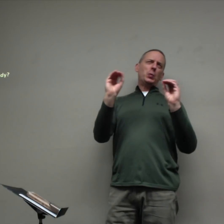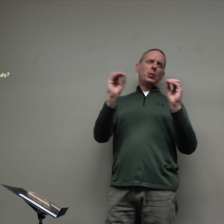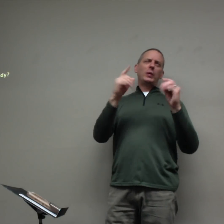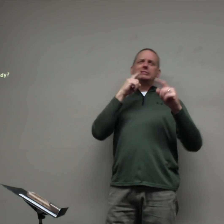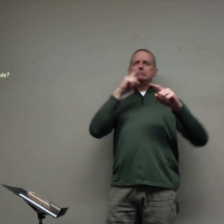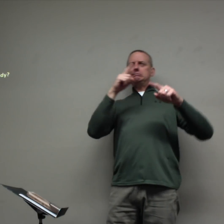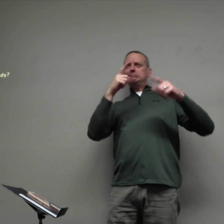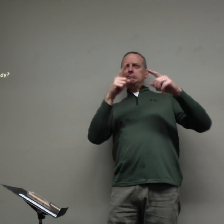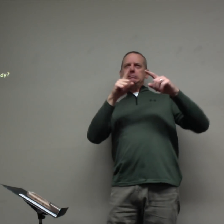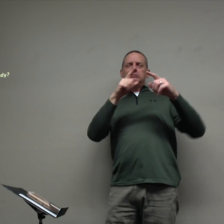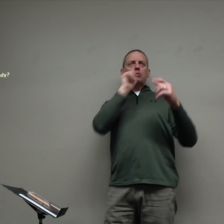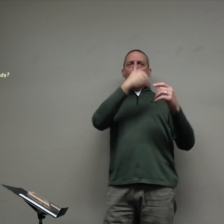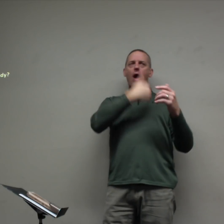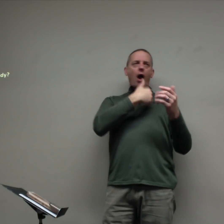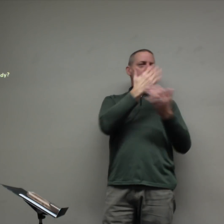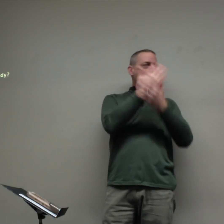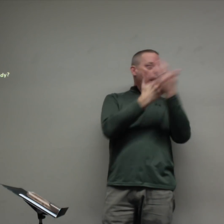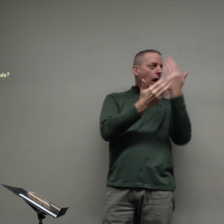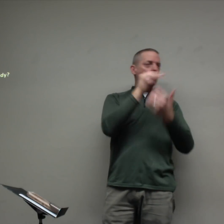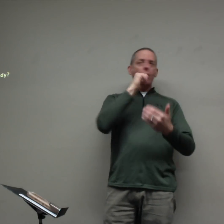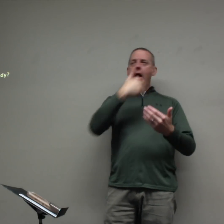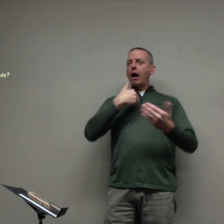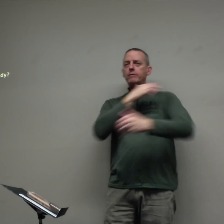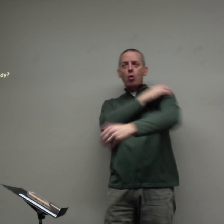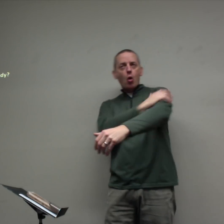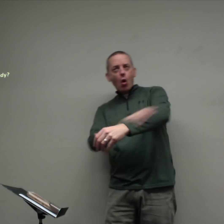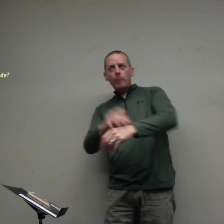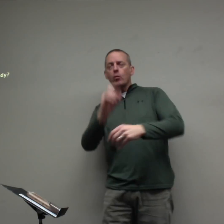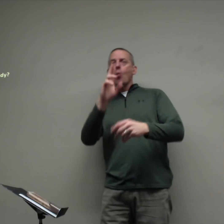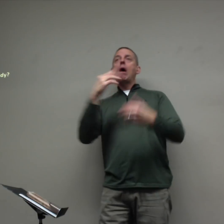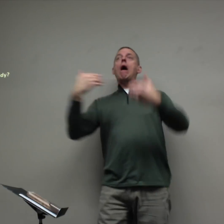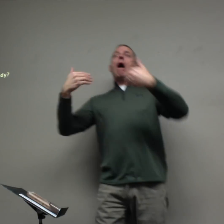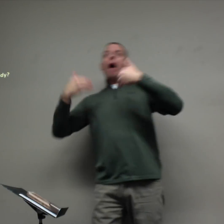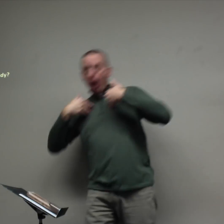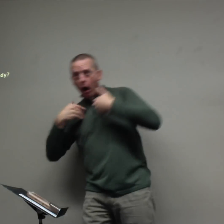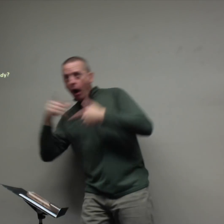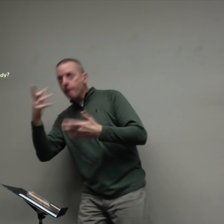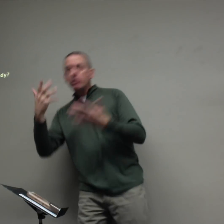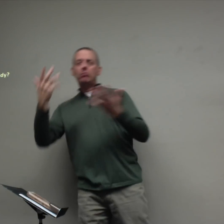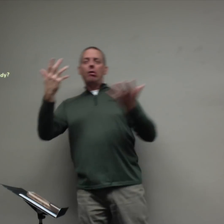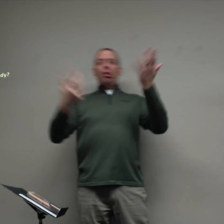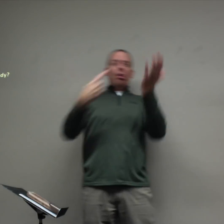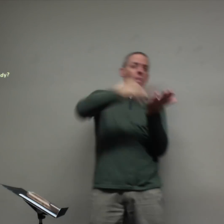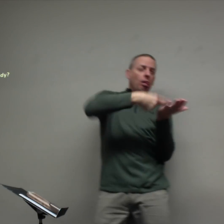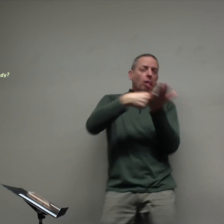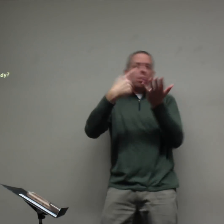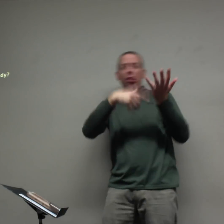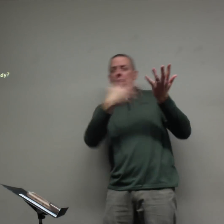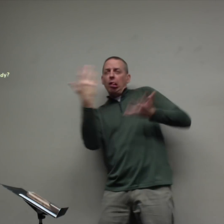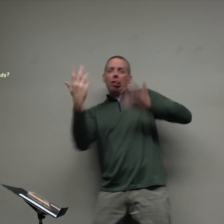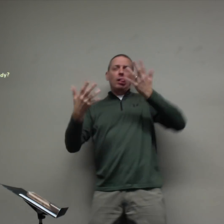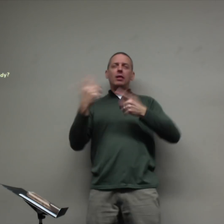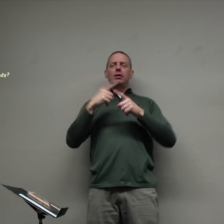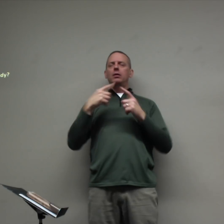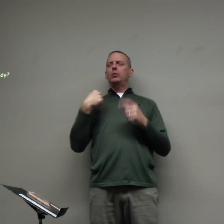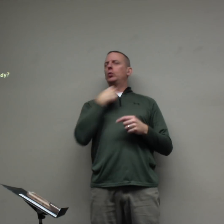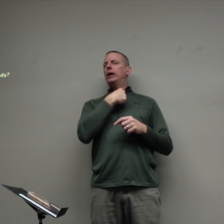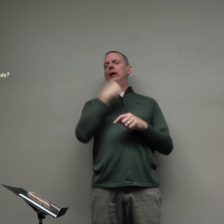You would say yes, and some people may say no. He doesn't have hands or arms or have these different things in that category as a